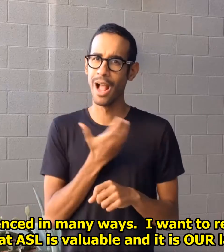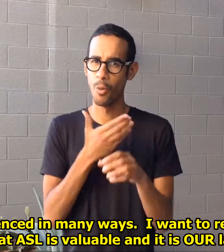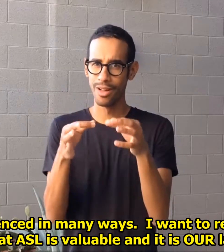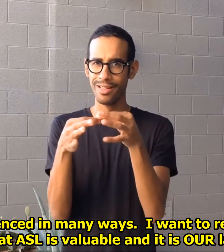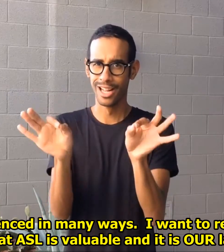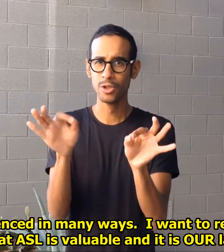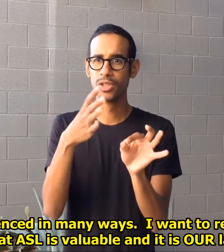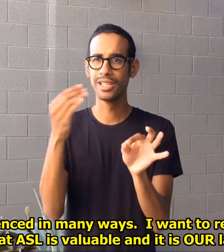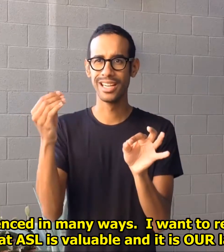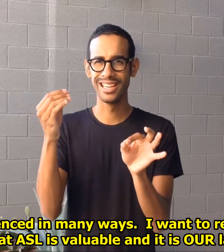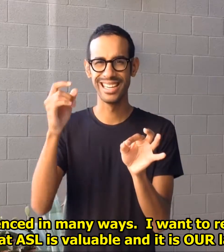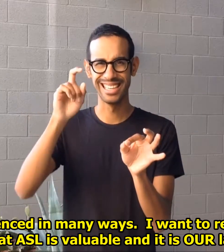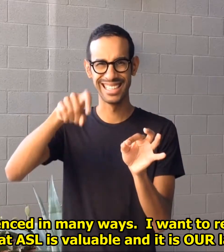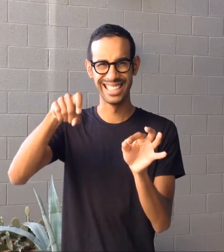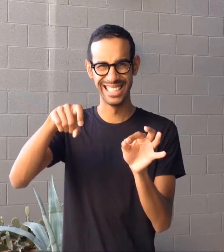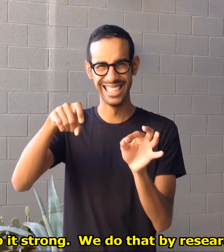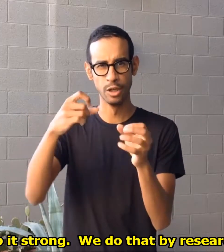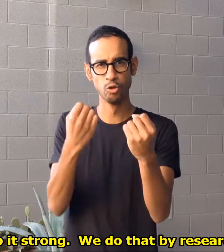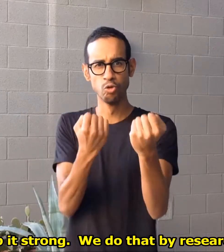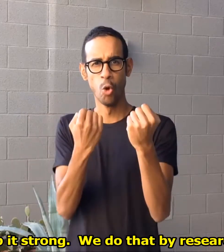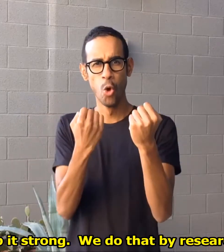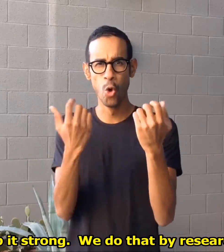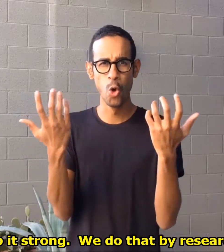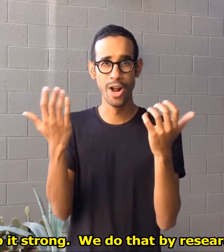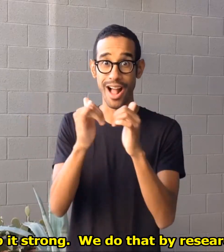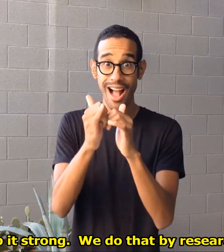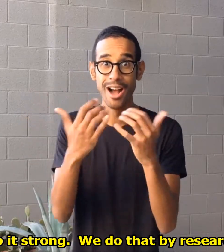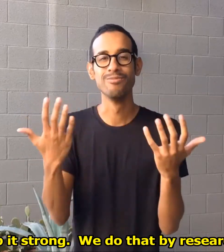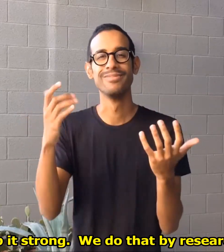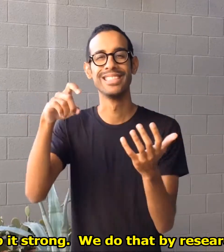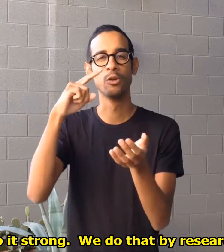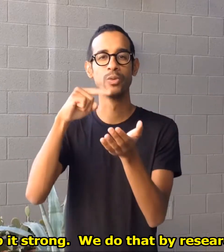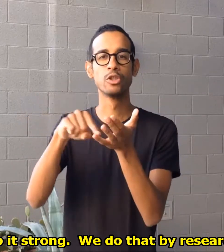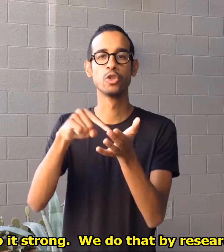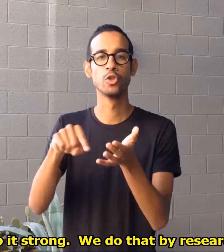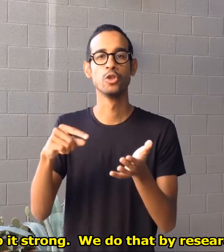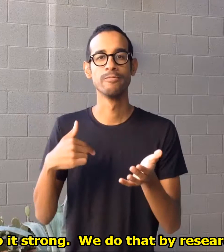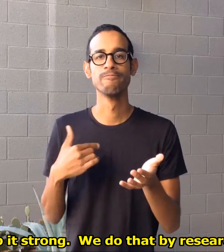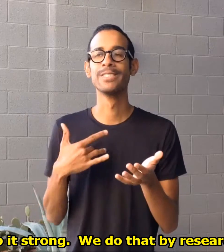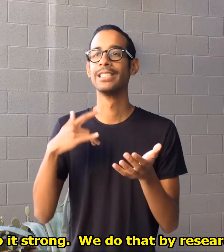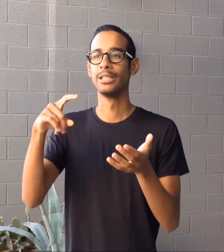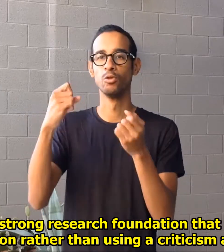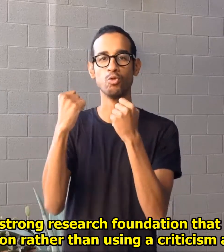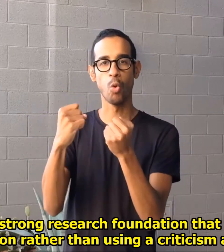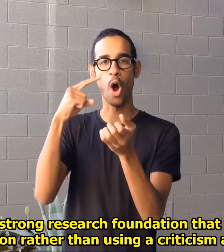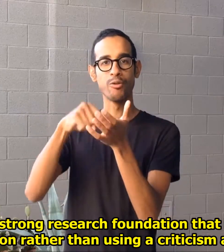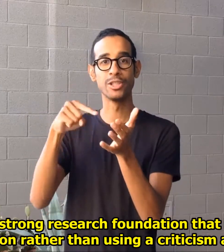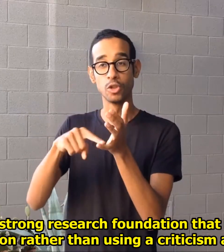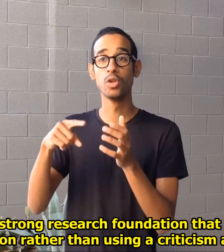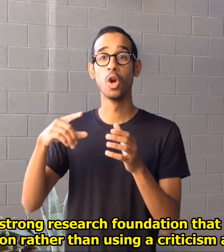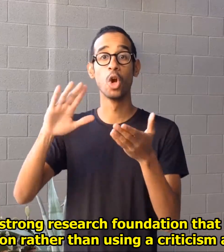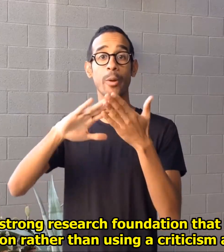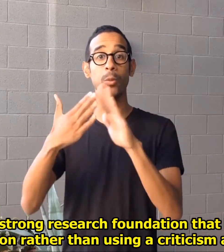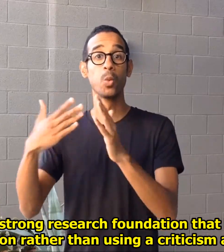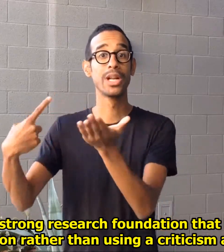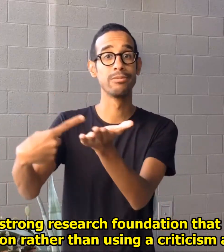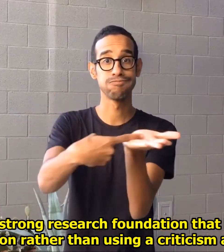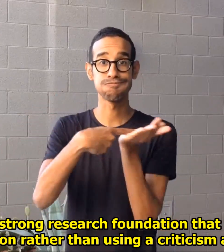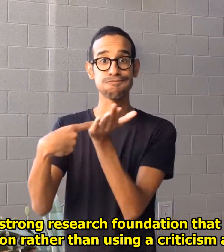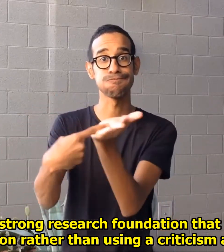and it is our language. We need to keep it strong. We do that by researching. I think we need a strong research foundation that leads to